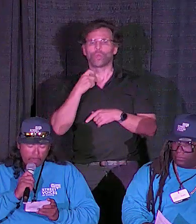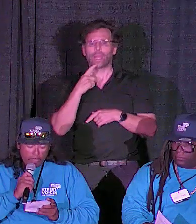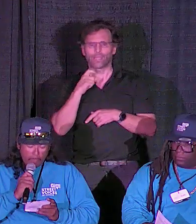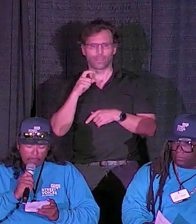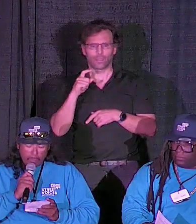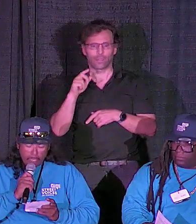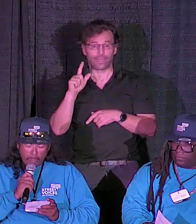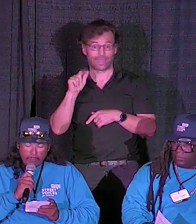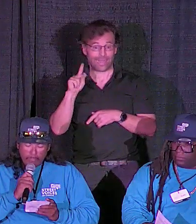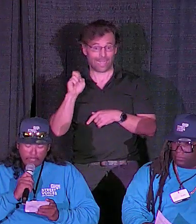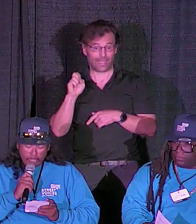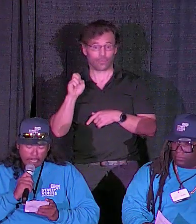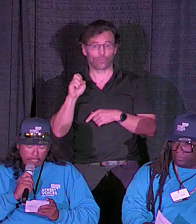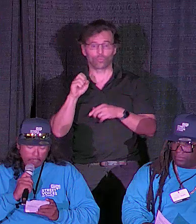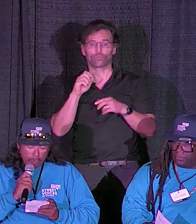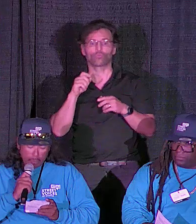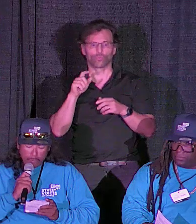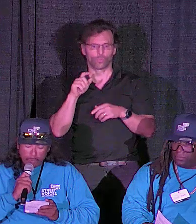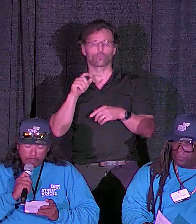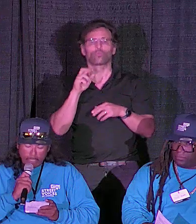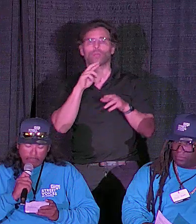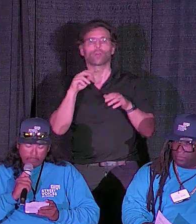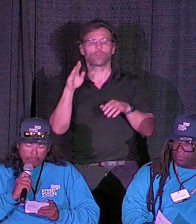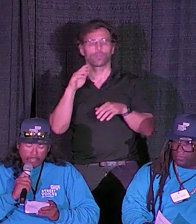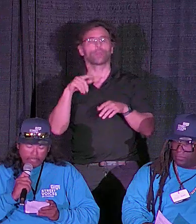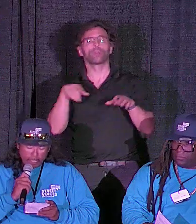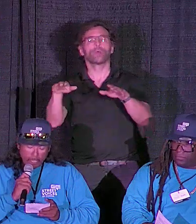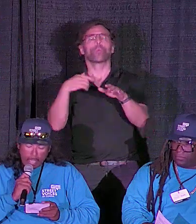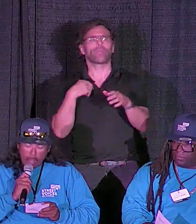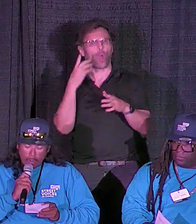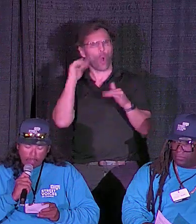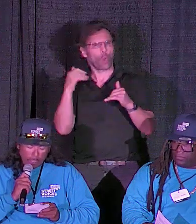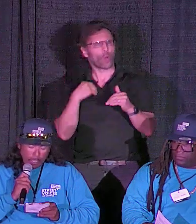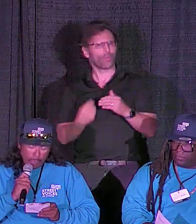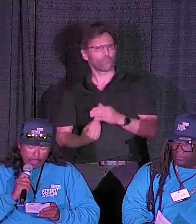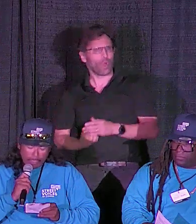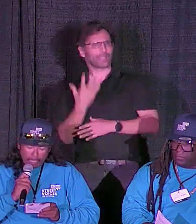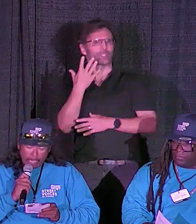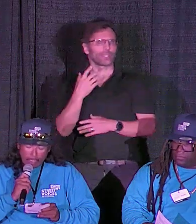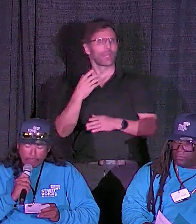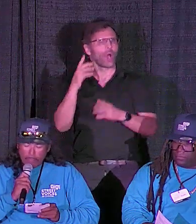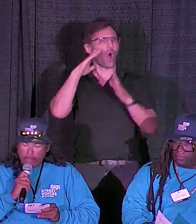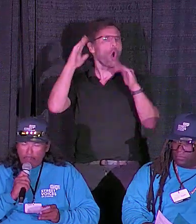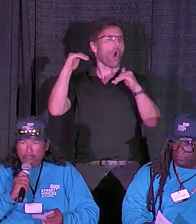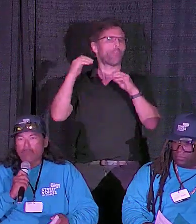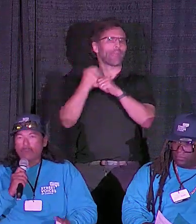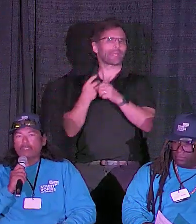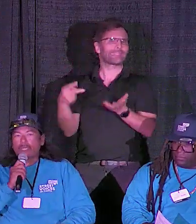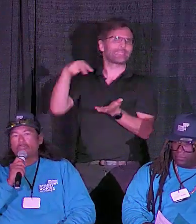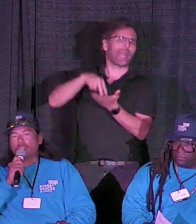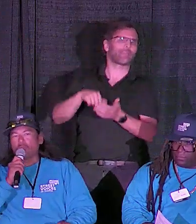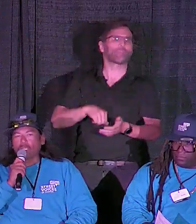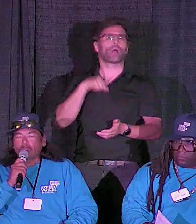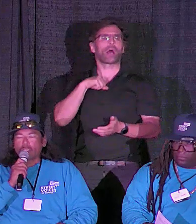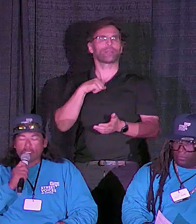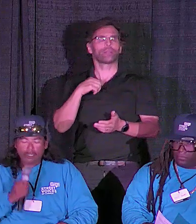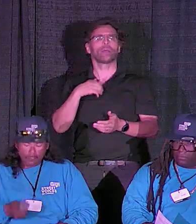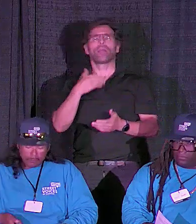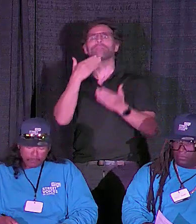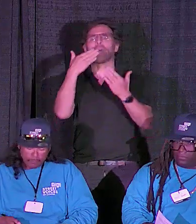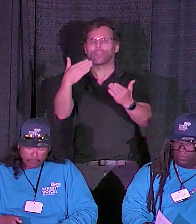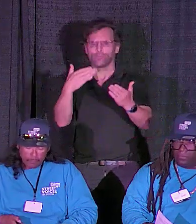the people to end homelessness and open new horizons from within. Aho, and make a stand and be proud. It means thank you, my